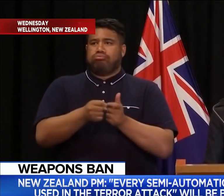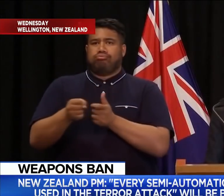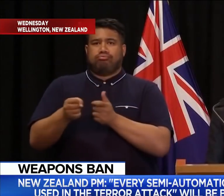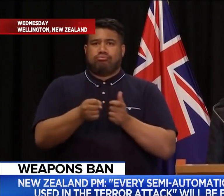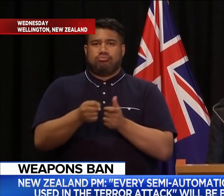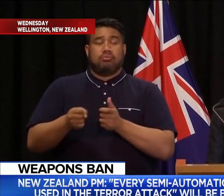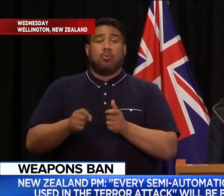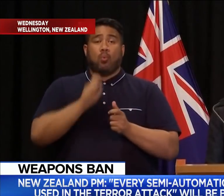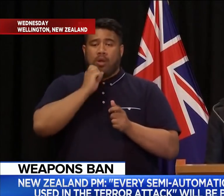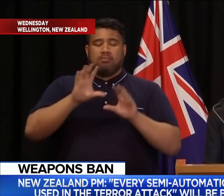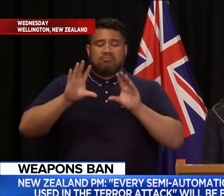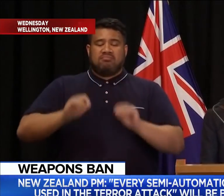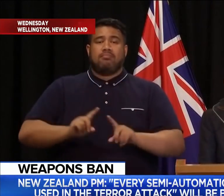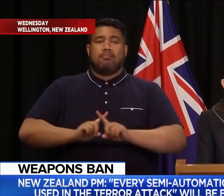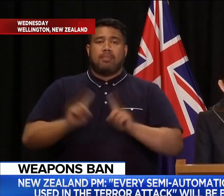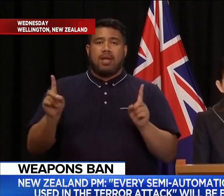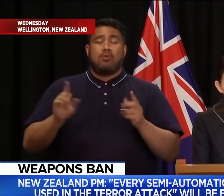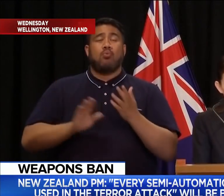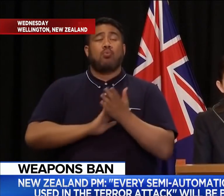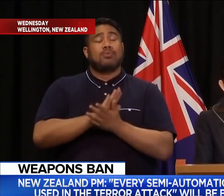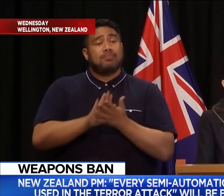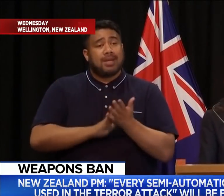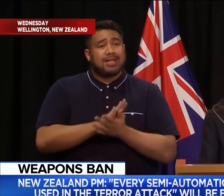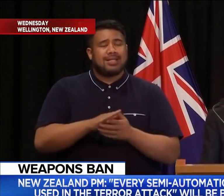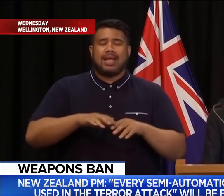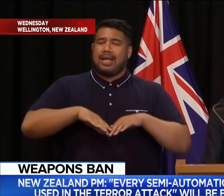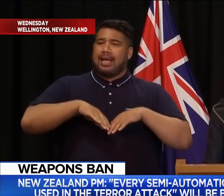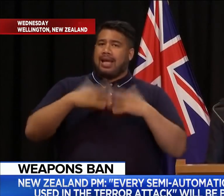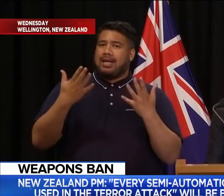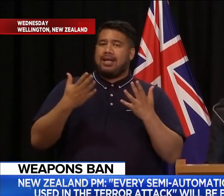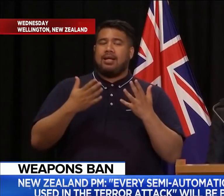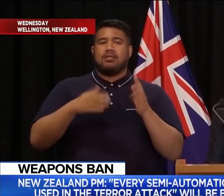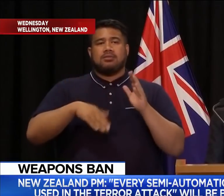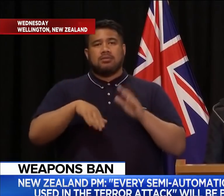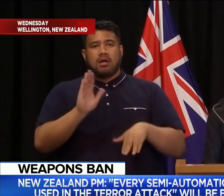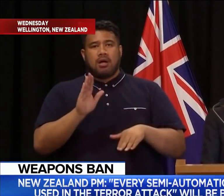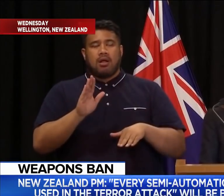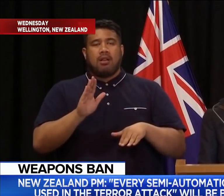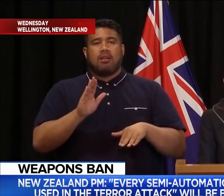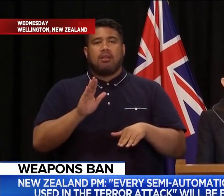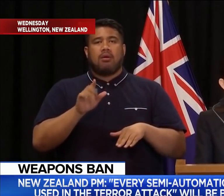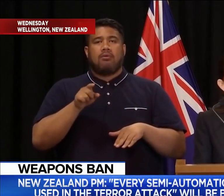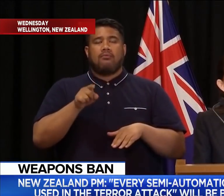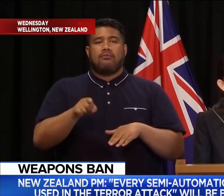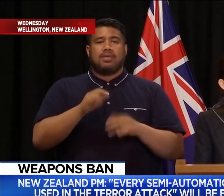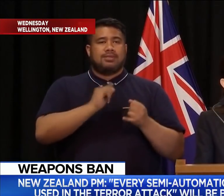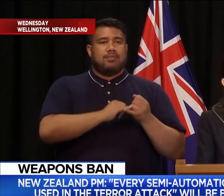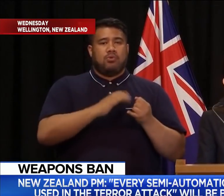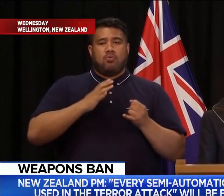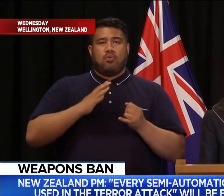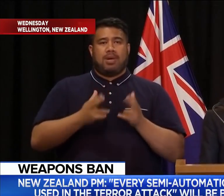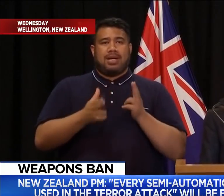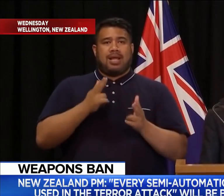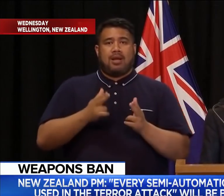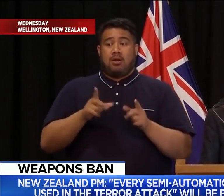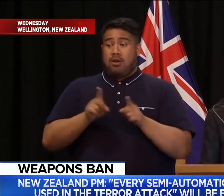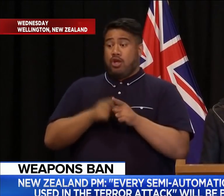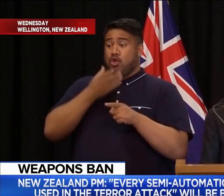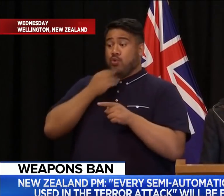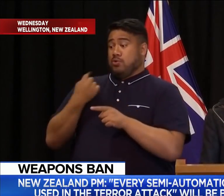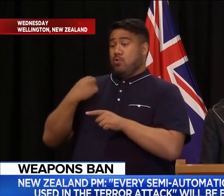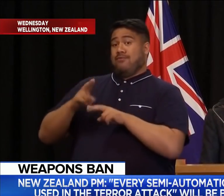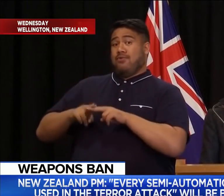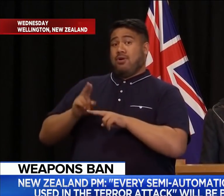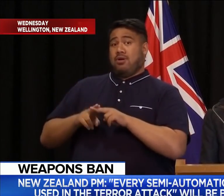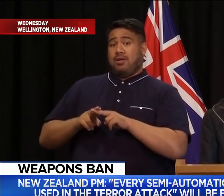In short, every semi-automatic weapon used in the terrorist attack on Friday will be banned